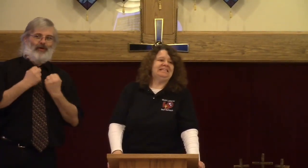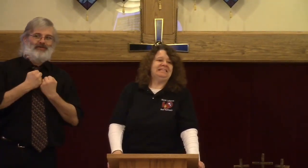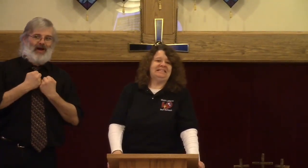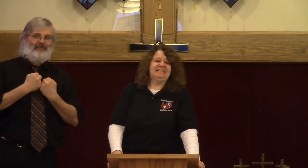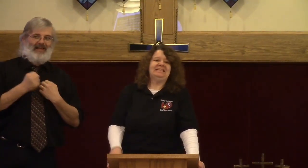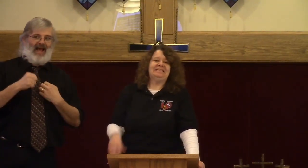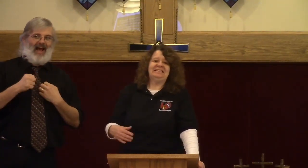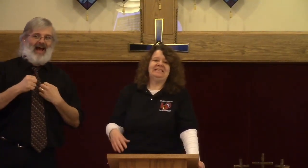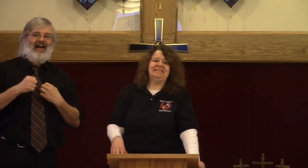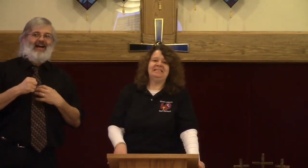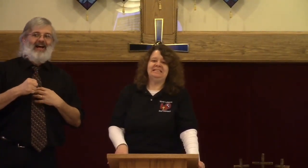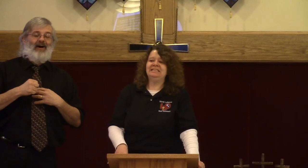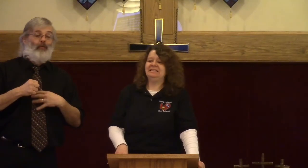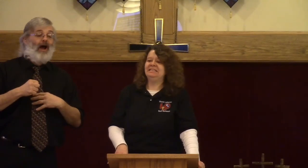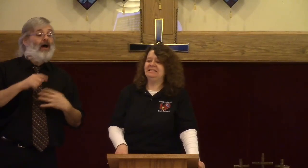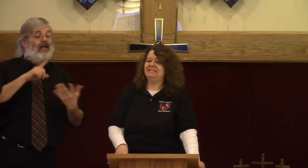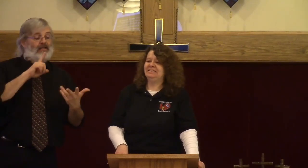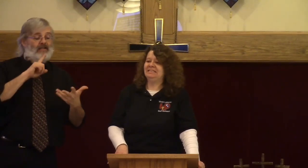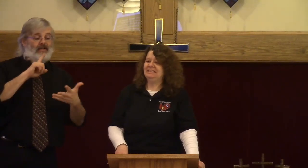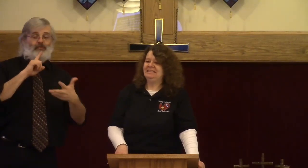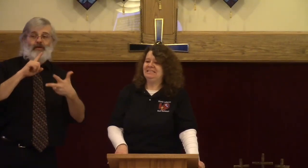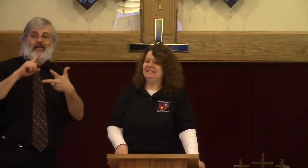workshop. Yeah. Well, it's